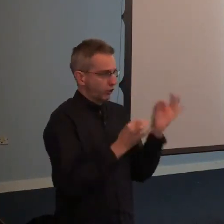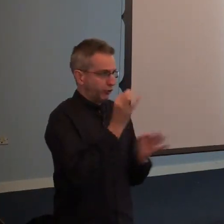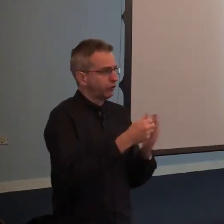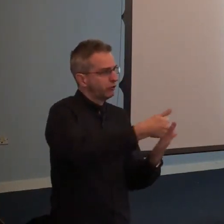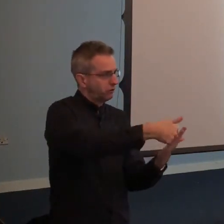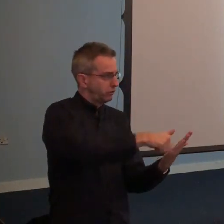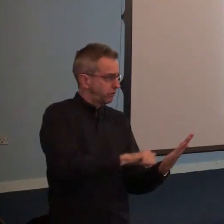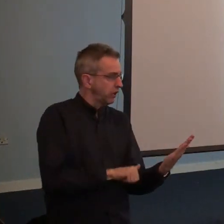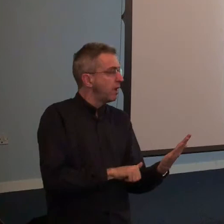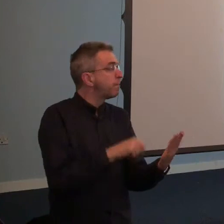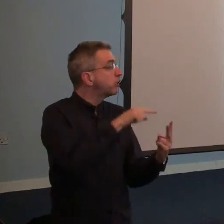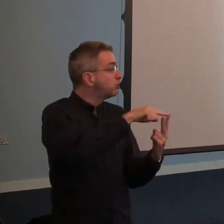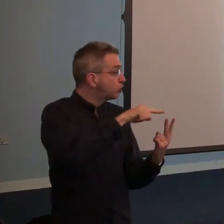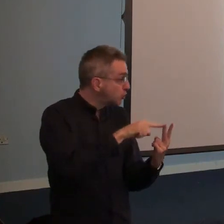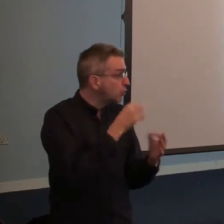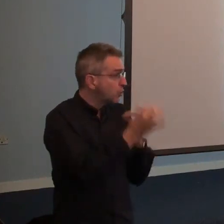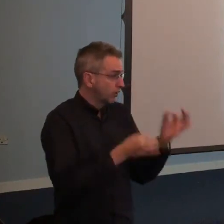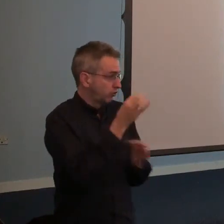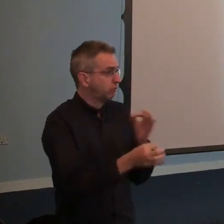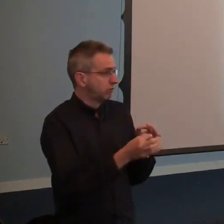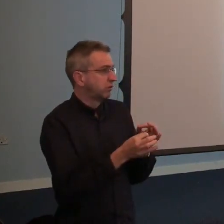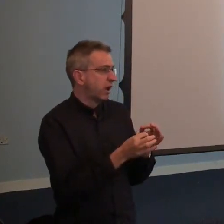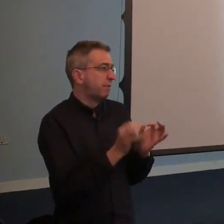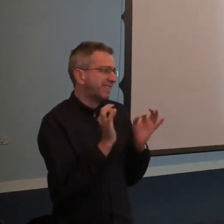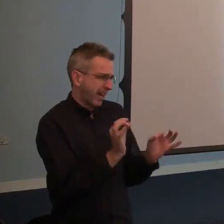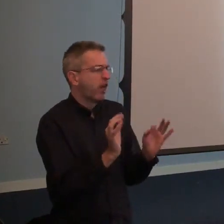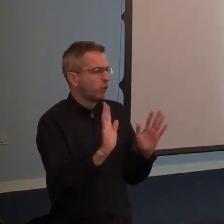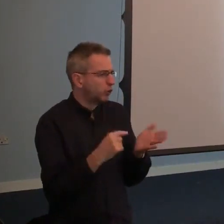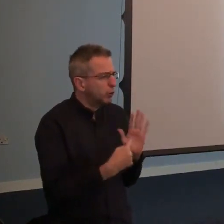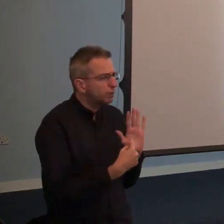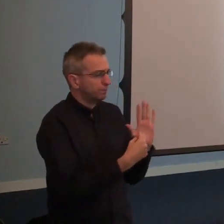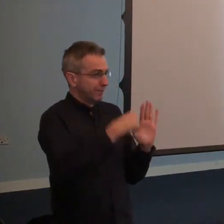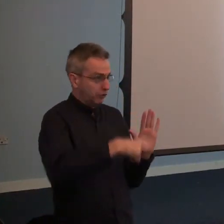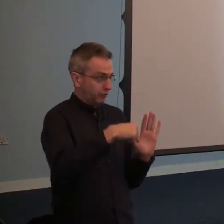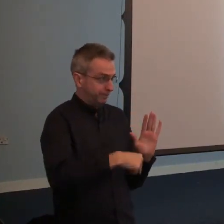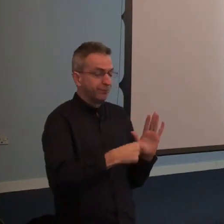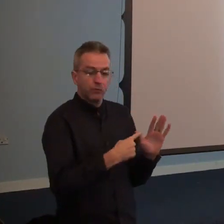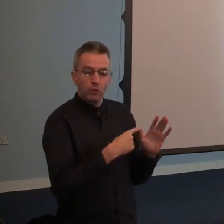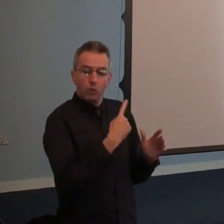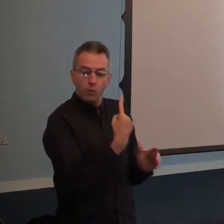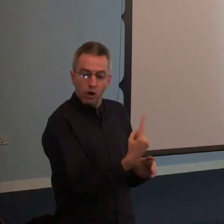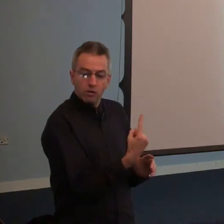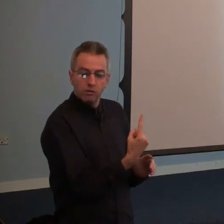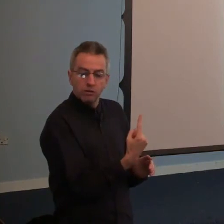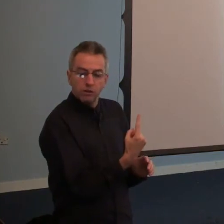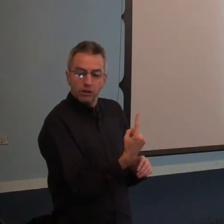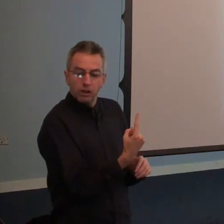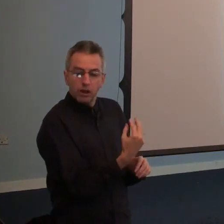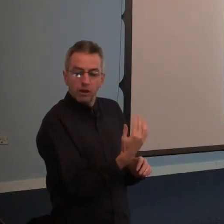So really, we had a lot of questions to ask people during the groups. There were two specific questions that I want to focus on tonight and talk to you the results